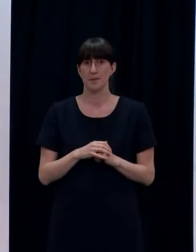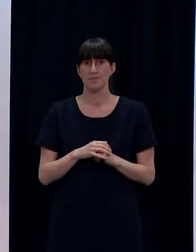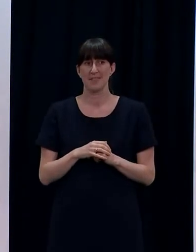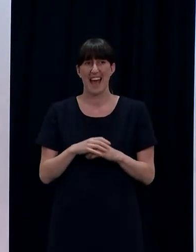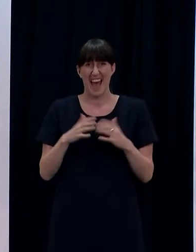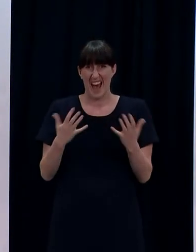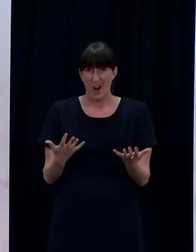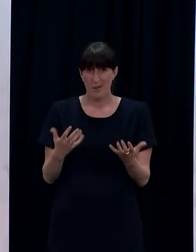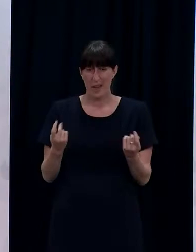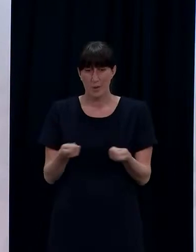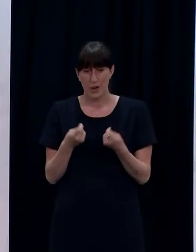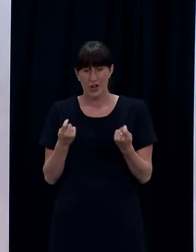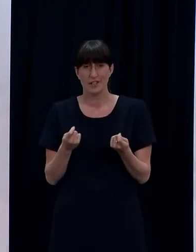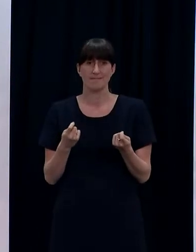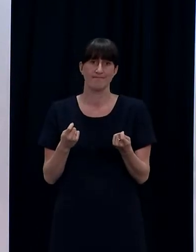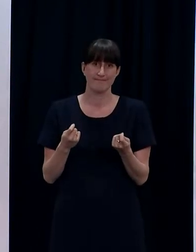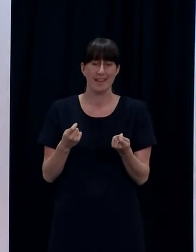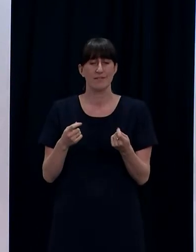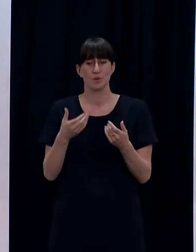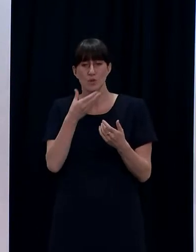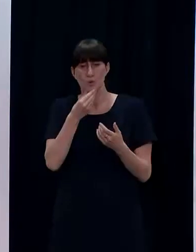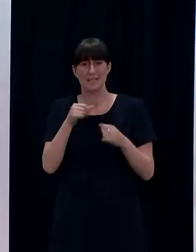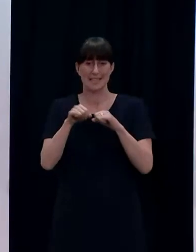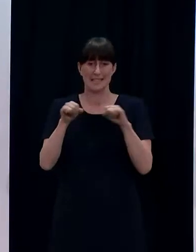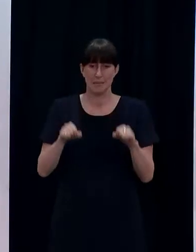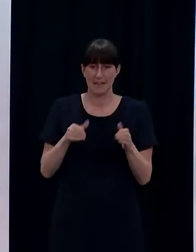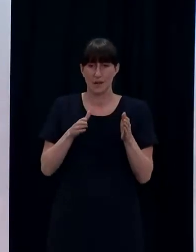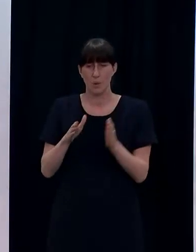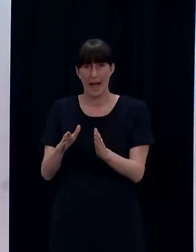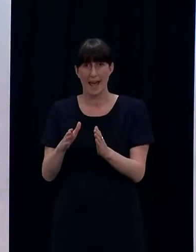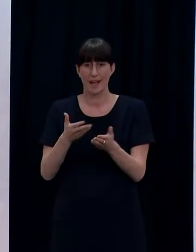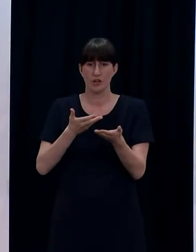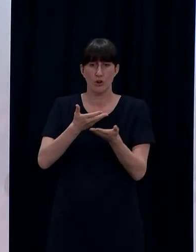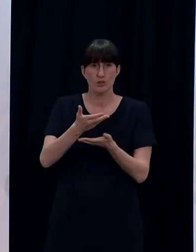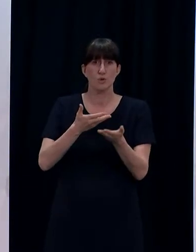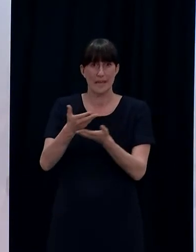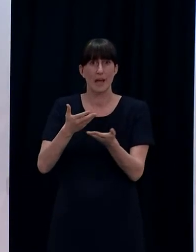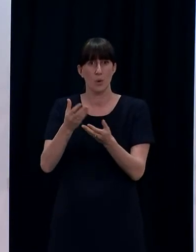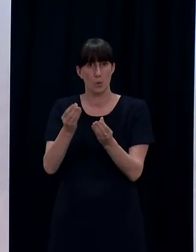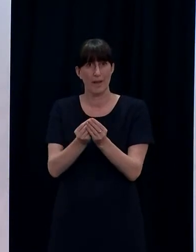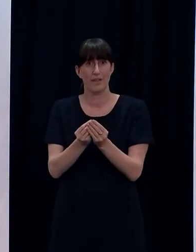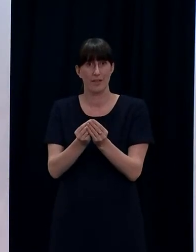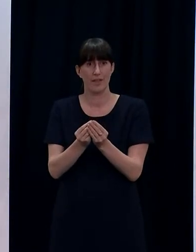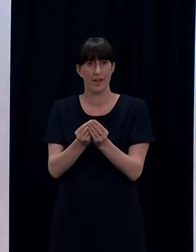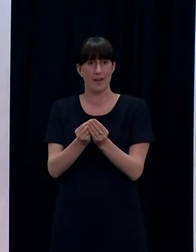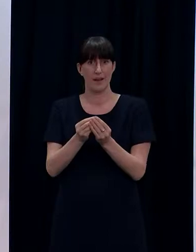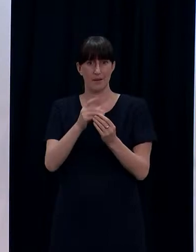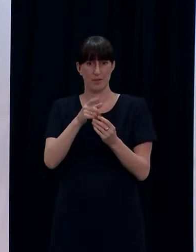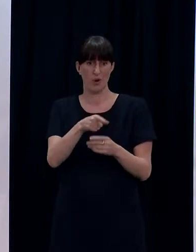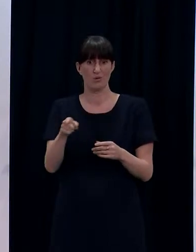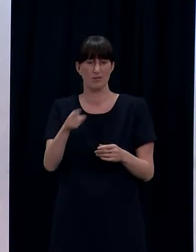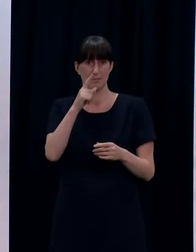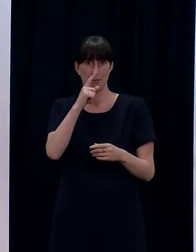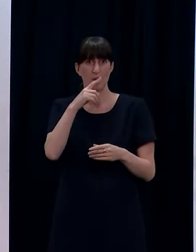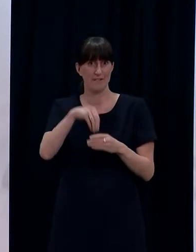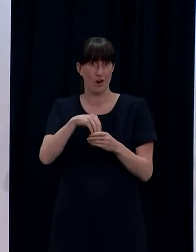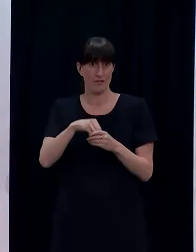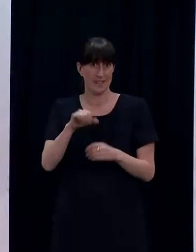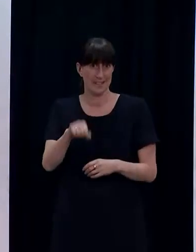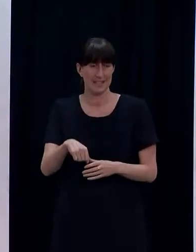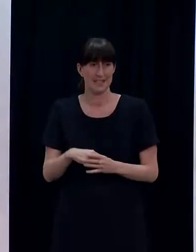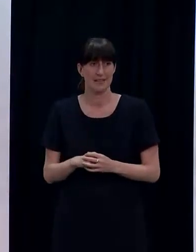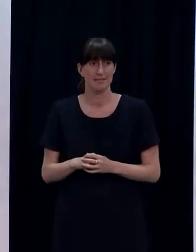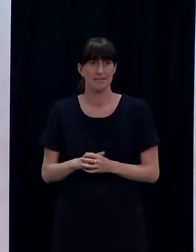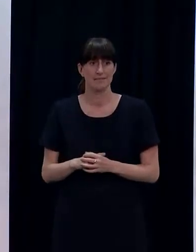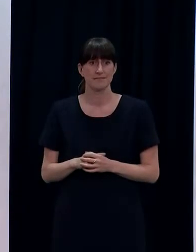has to involve consultation with members of the industry. This is important because this is going to be an important way in which we can